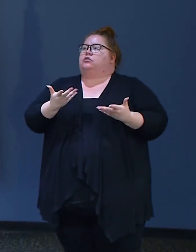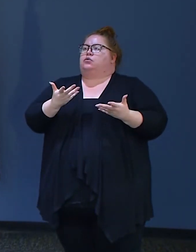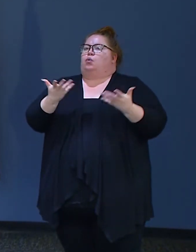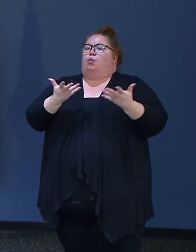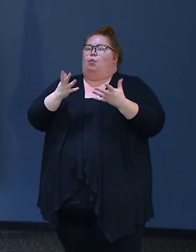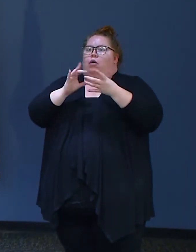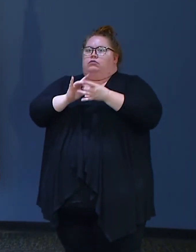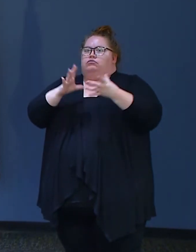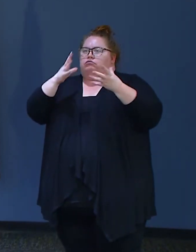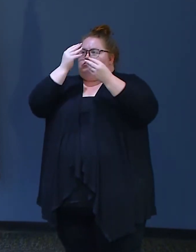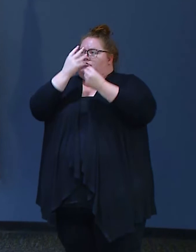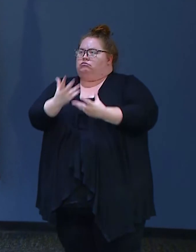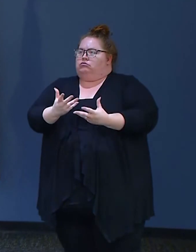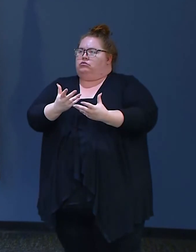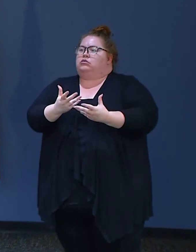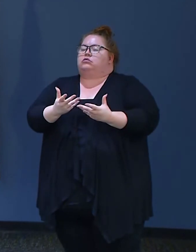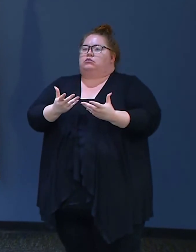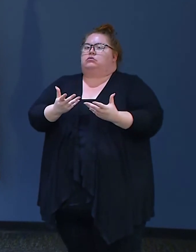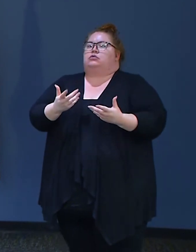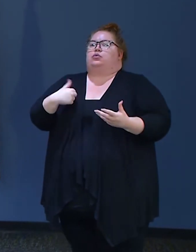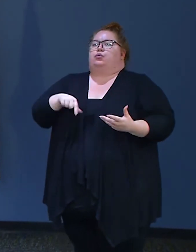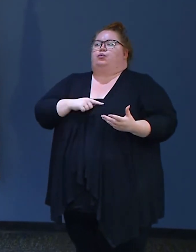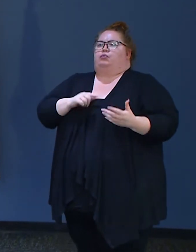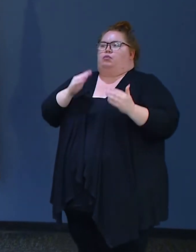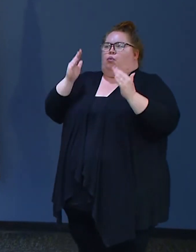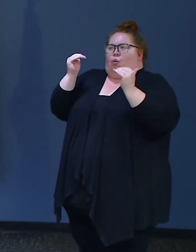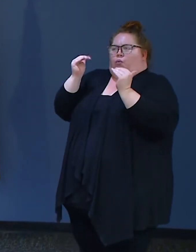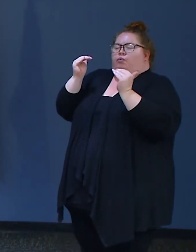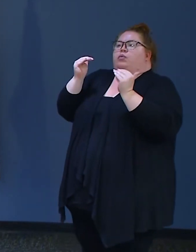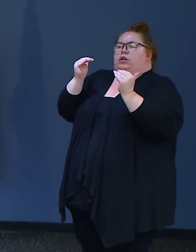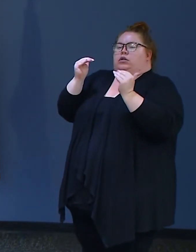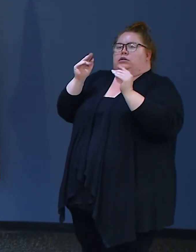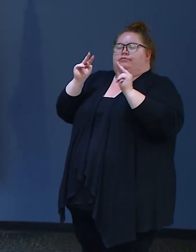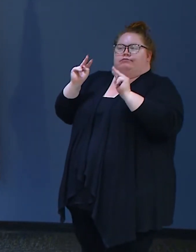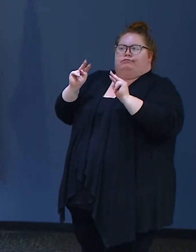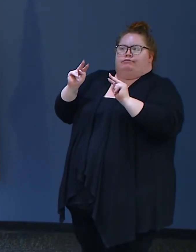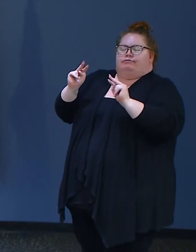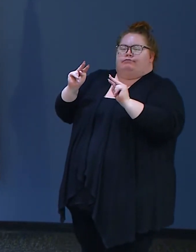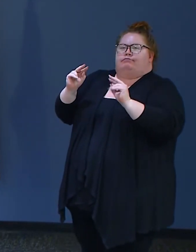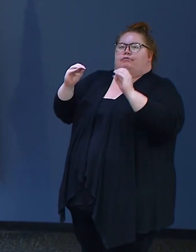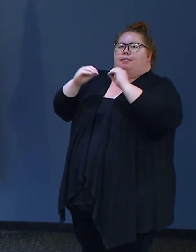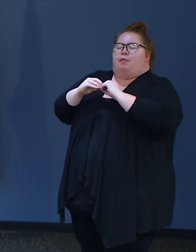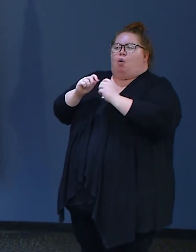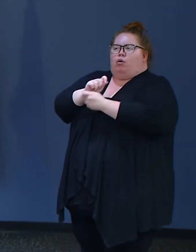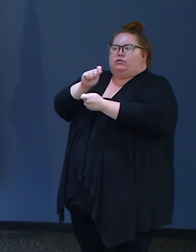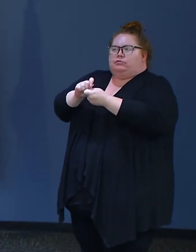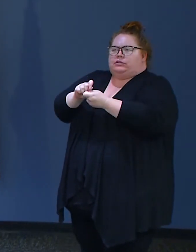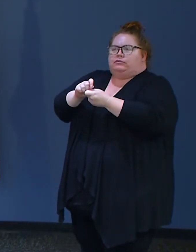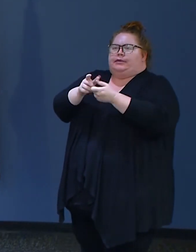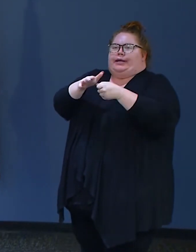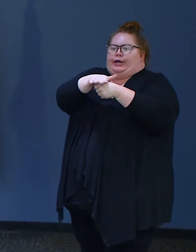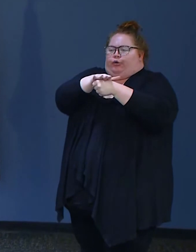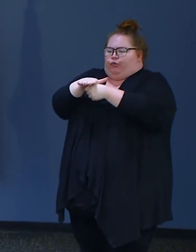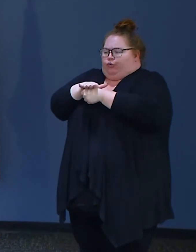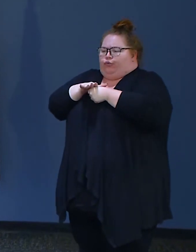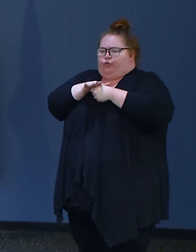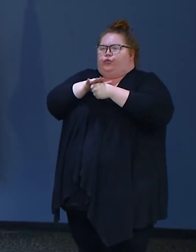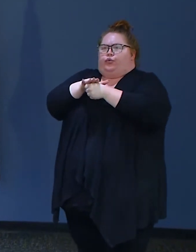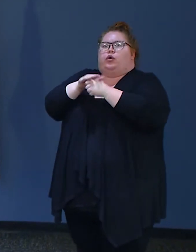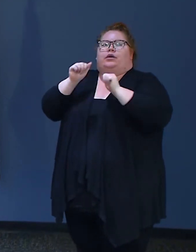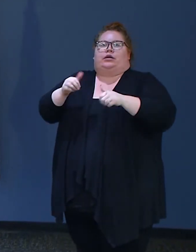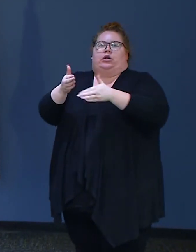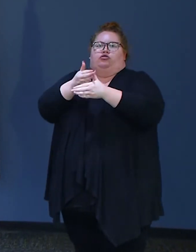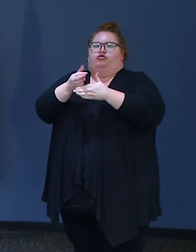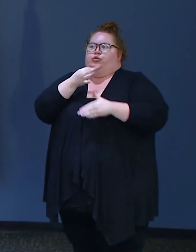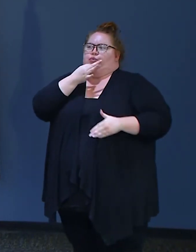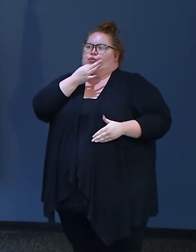just have, we are hopeful that there will be a more detailed release of geographical information